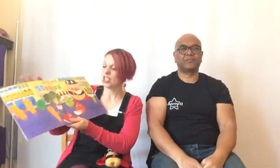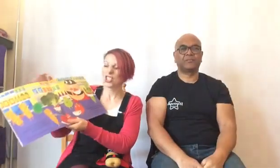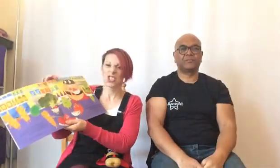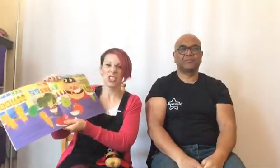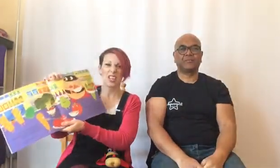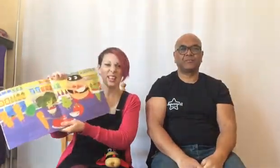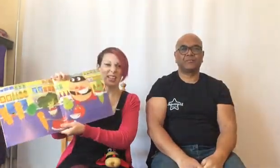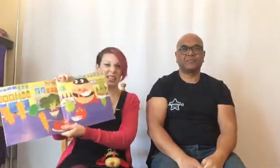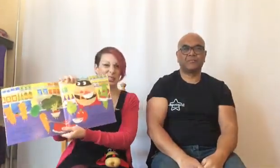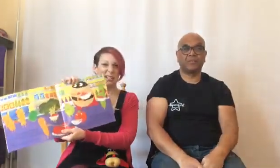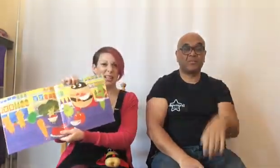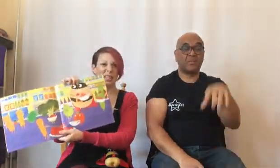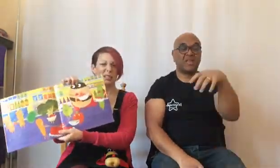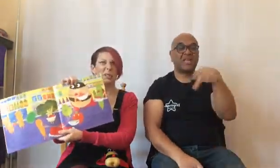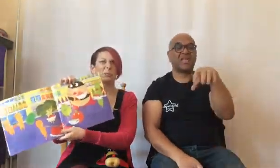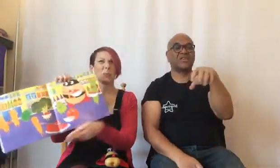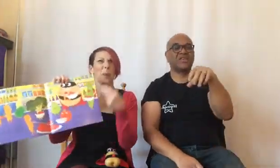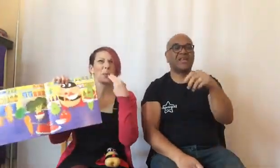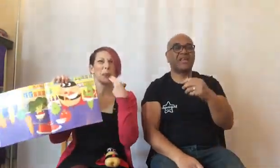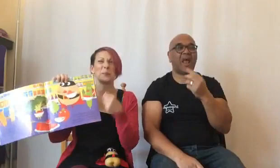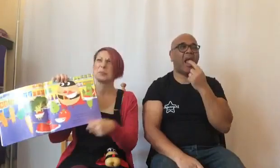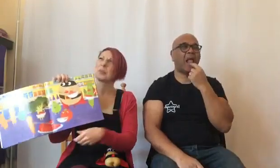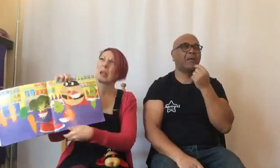The jelly tastes